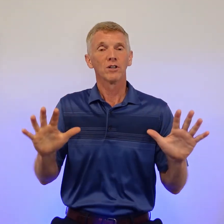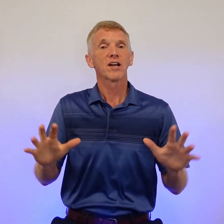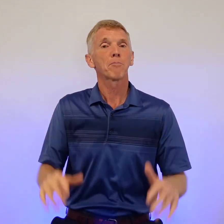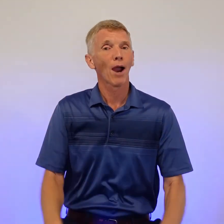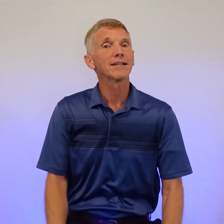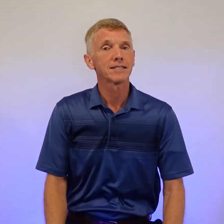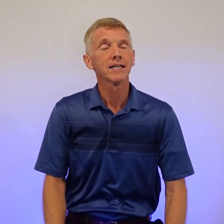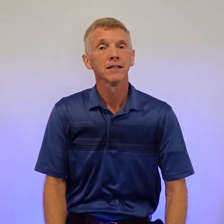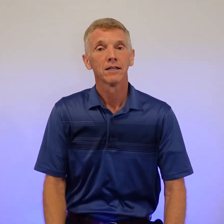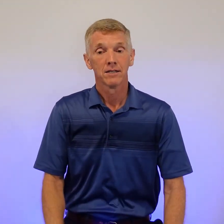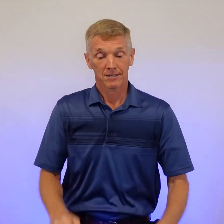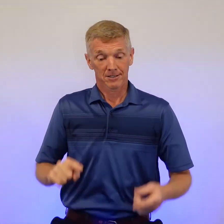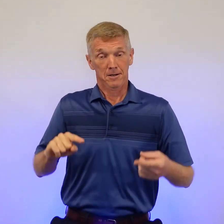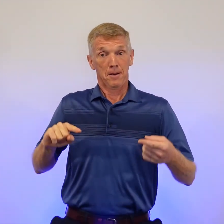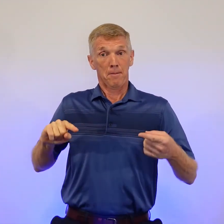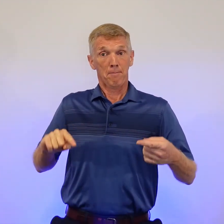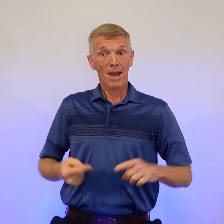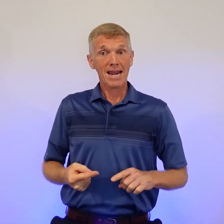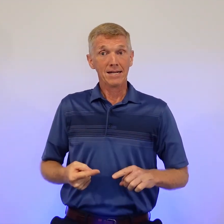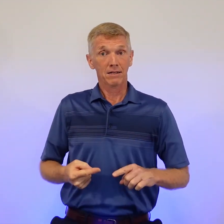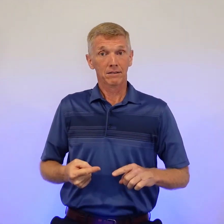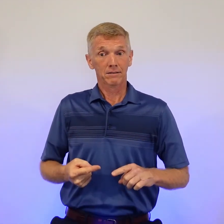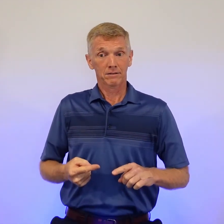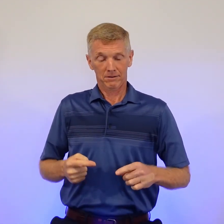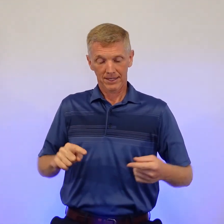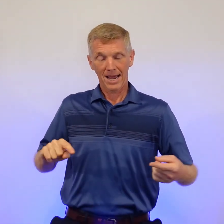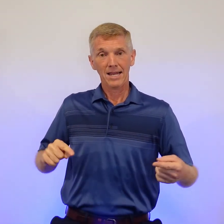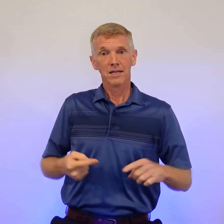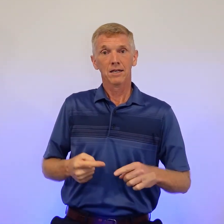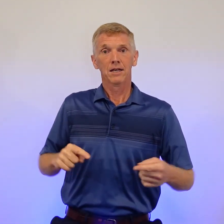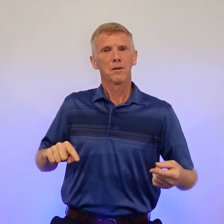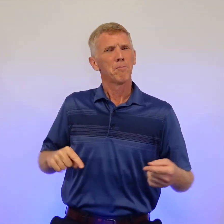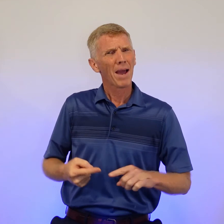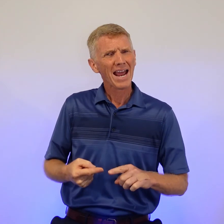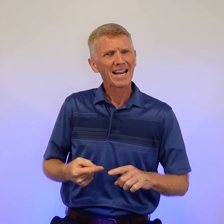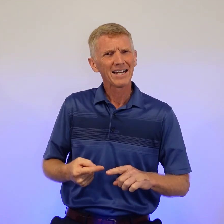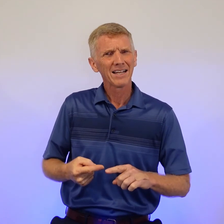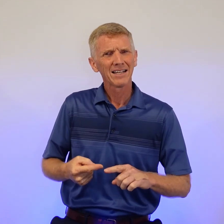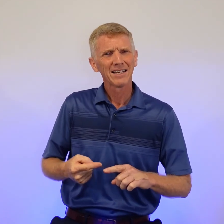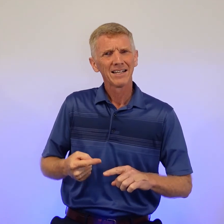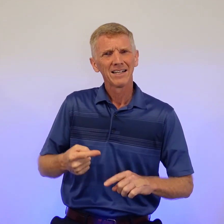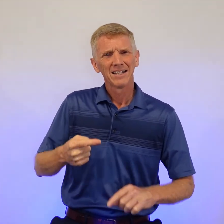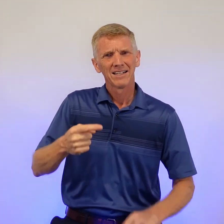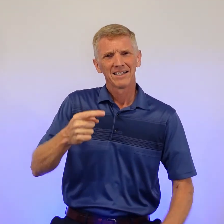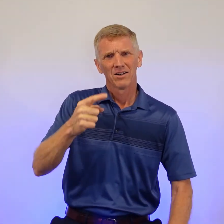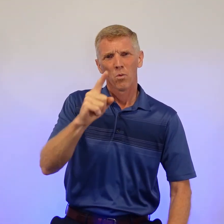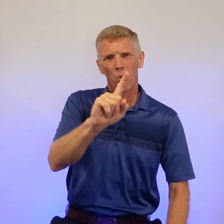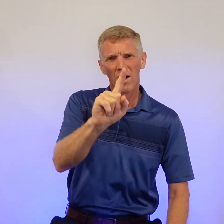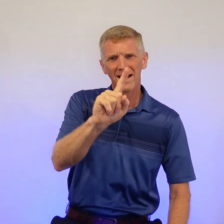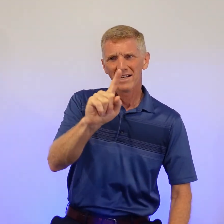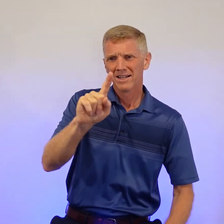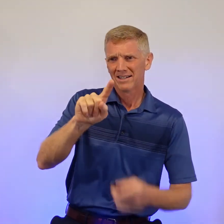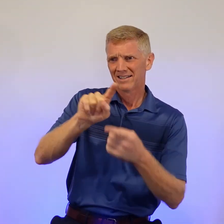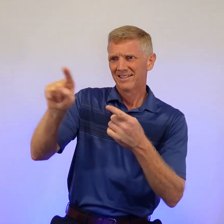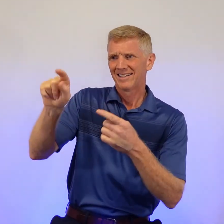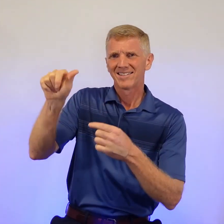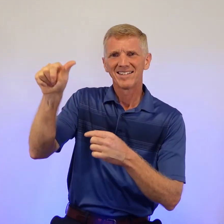talk pregnancy. Pain, okay? Pain, 1 to